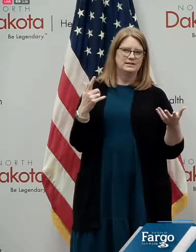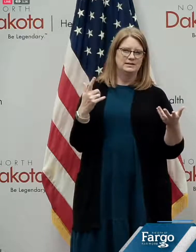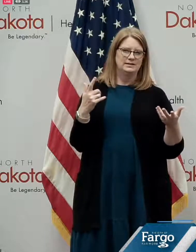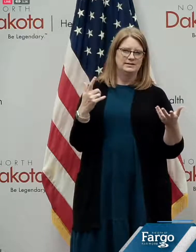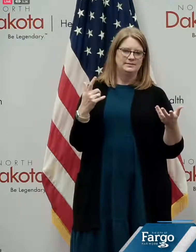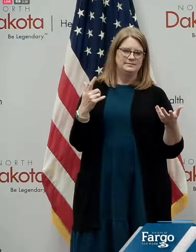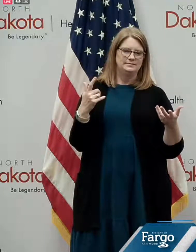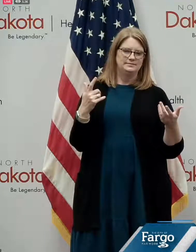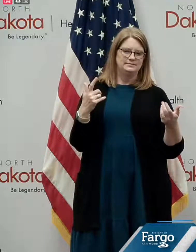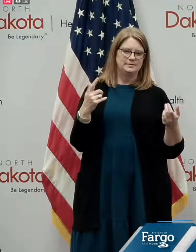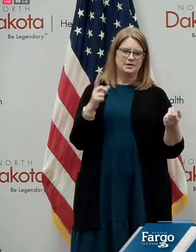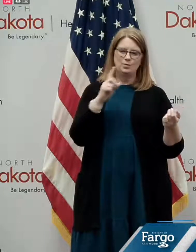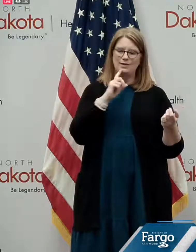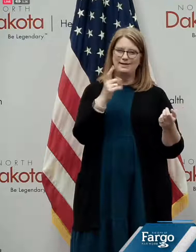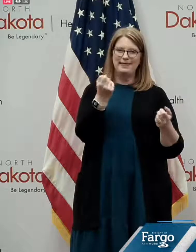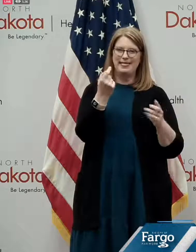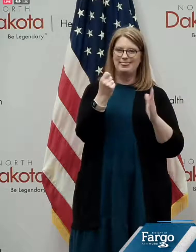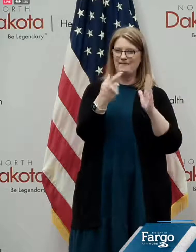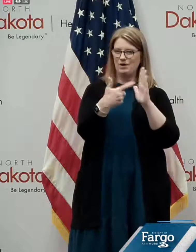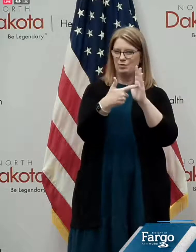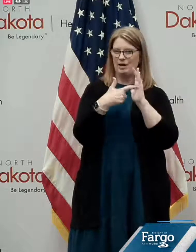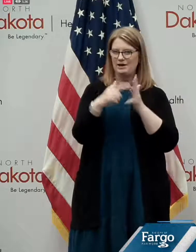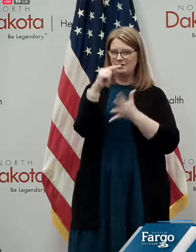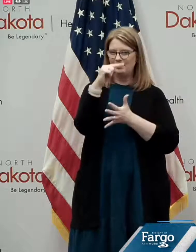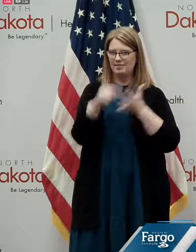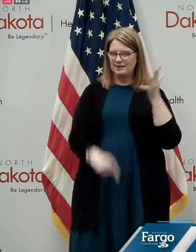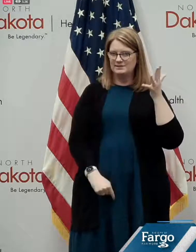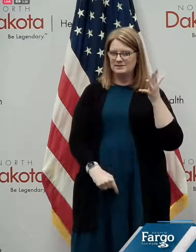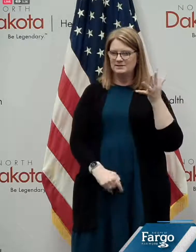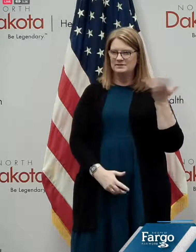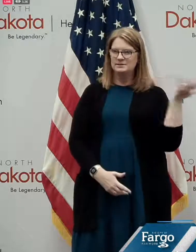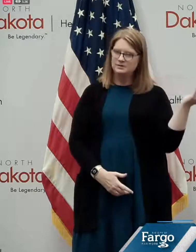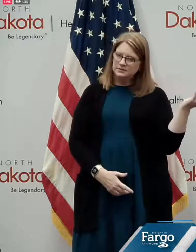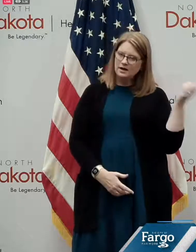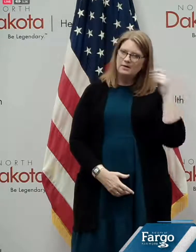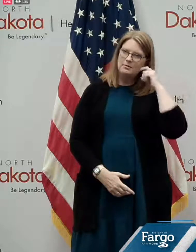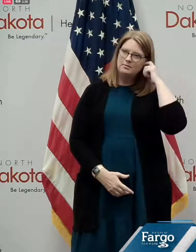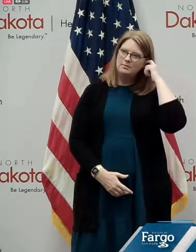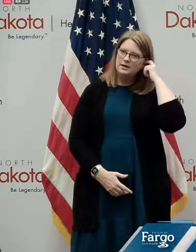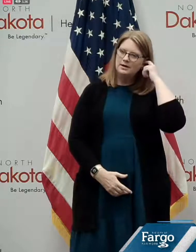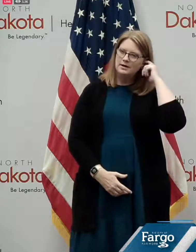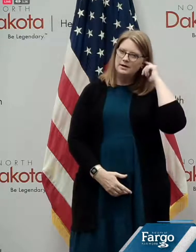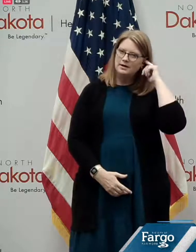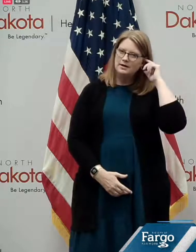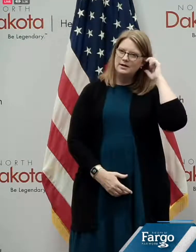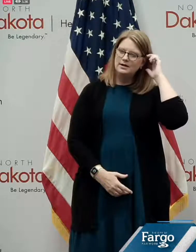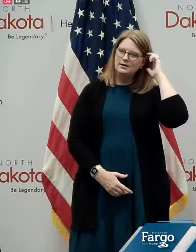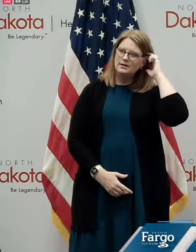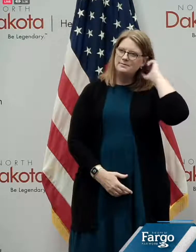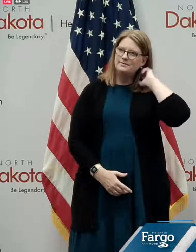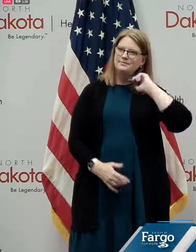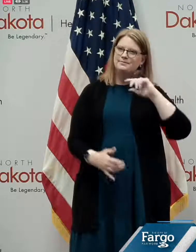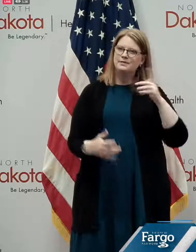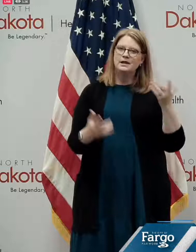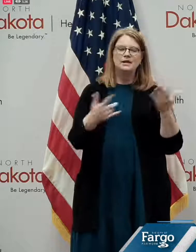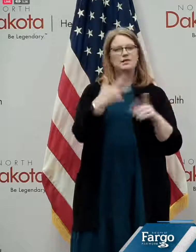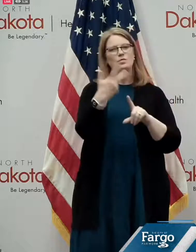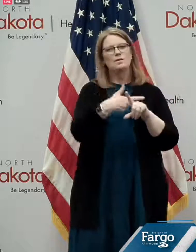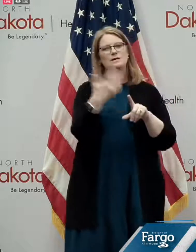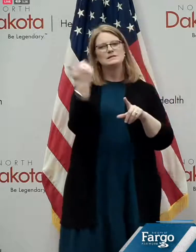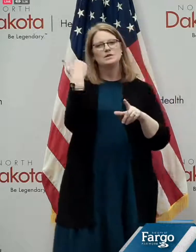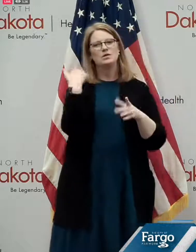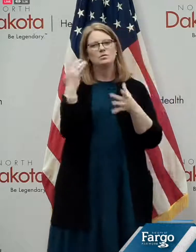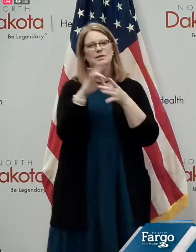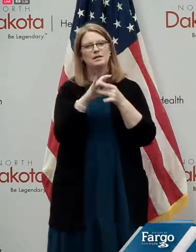into the 11 criteria that we've got listed. So I would, people look at the 11 criteria, but if you said, if you said 3 months ago, hey, we're going to do it based